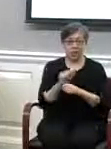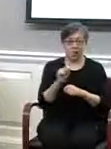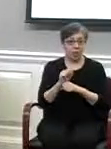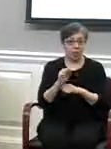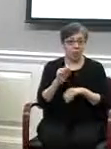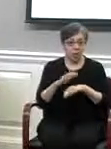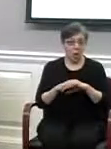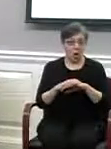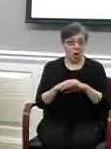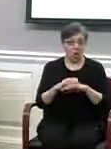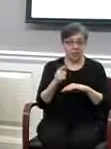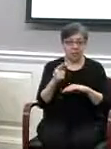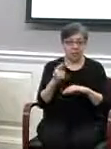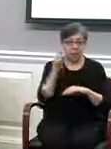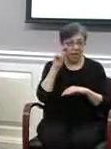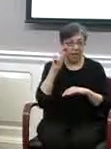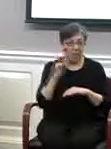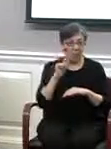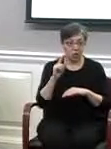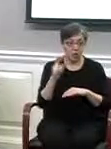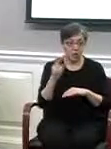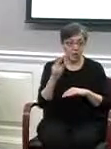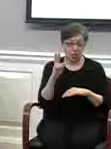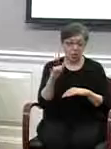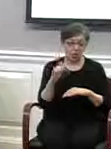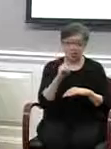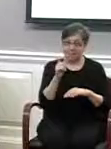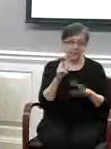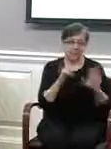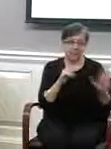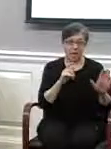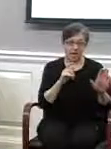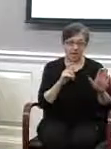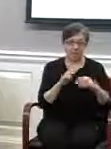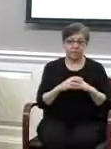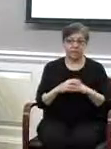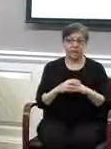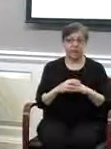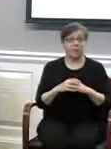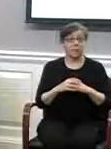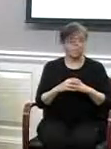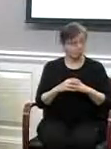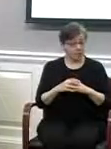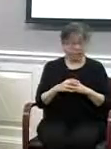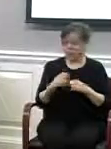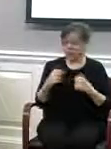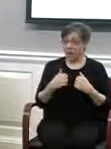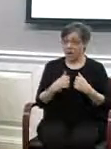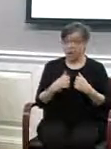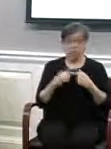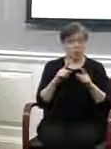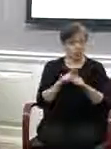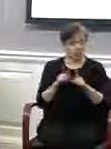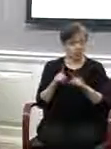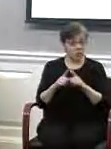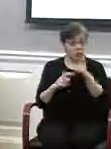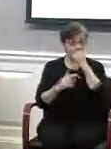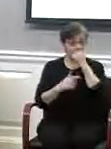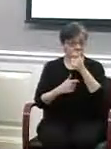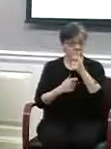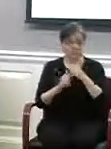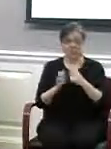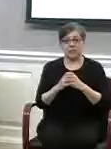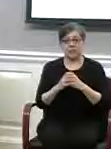involved men. So they don't feel like it's their sole responsibility. I was interested also in this issue of violence, and what the social workers told